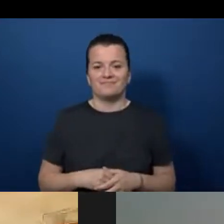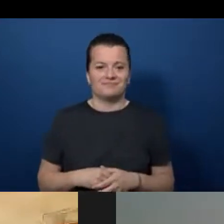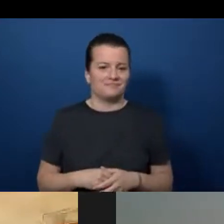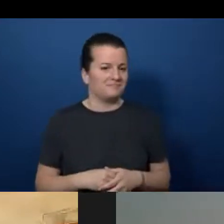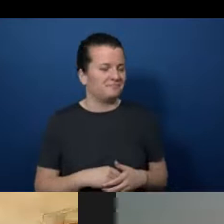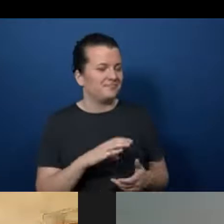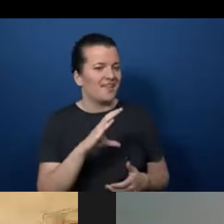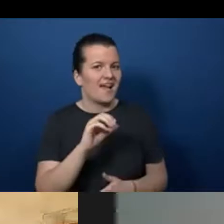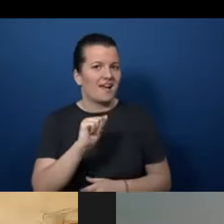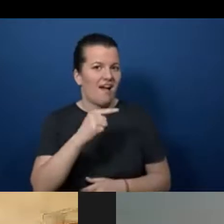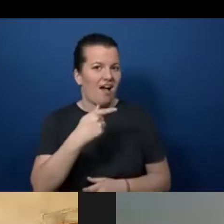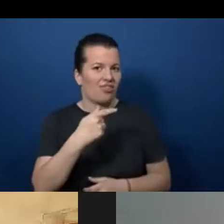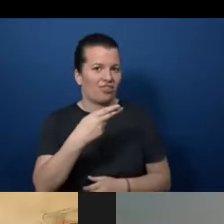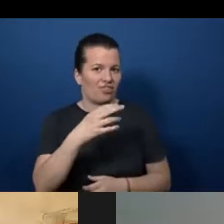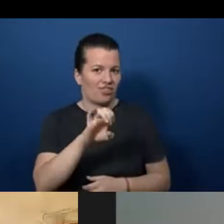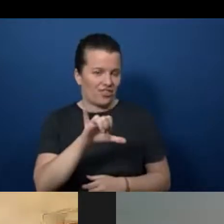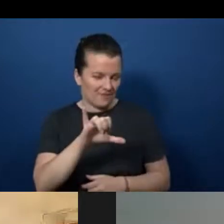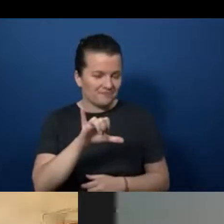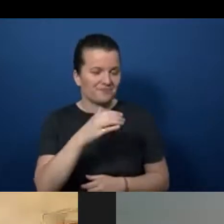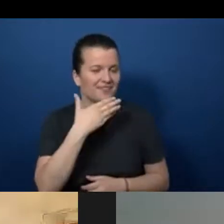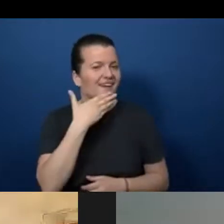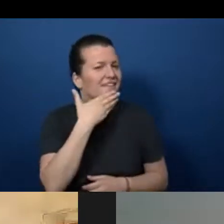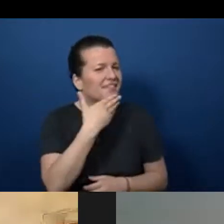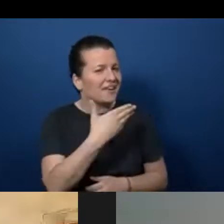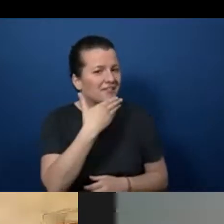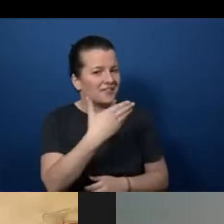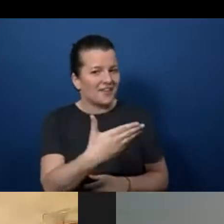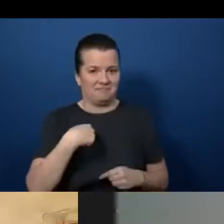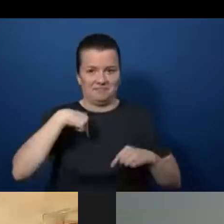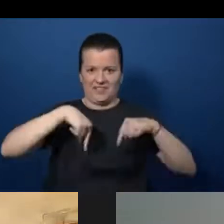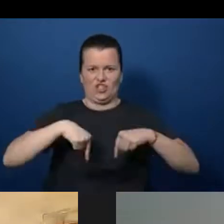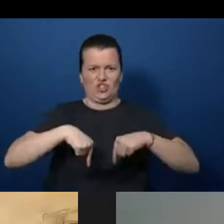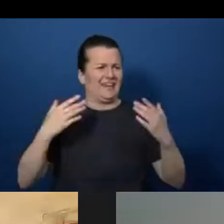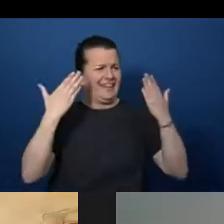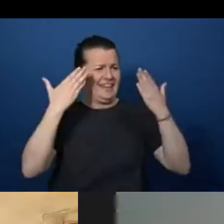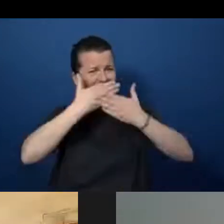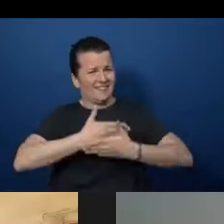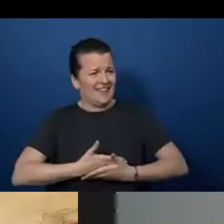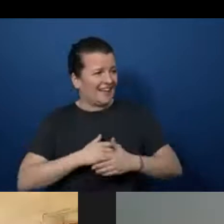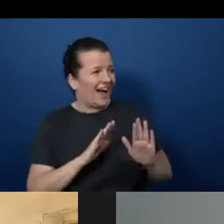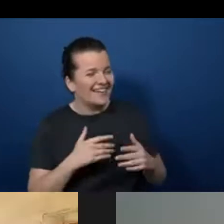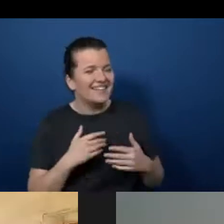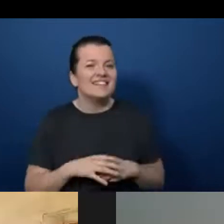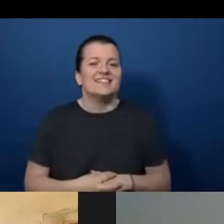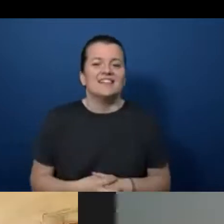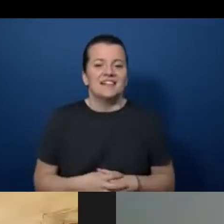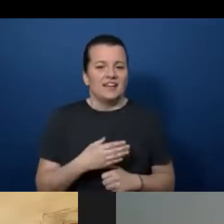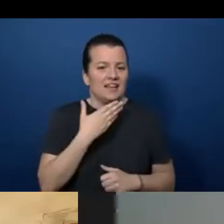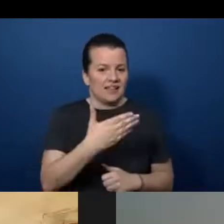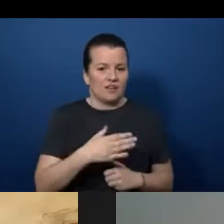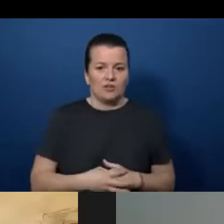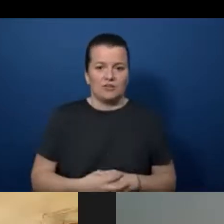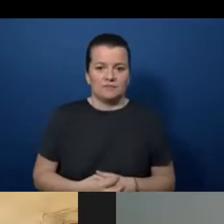to speak with so many people. It's evening for me, so for tonight for me. And I want to, before